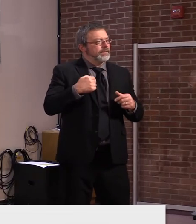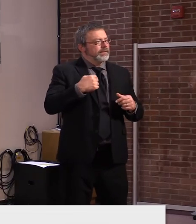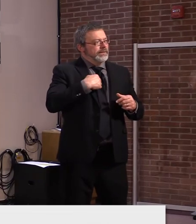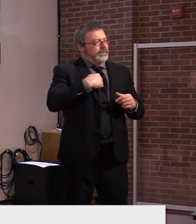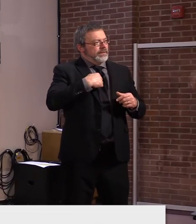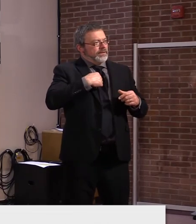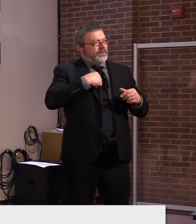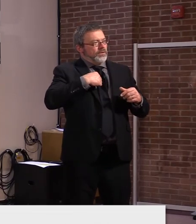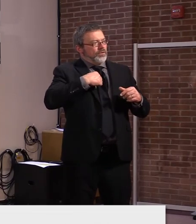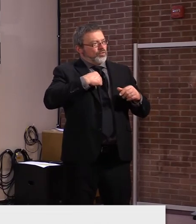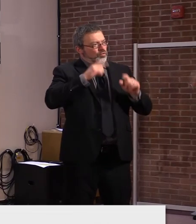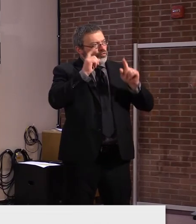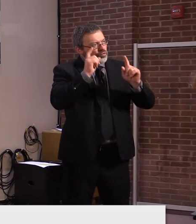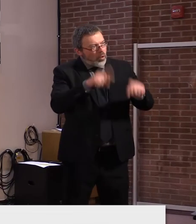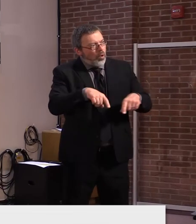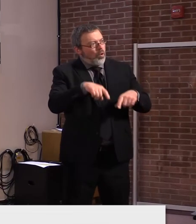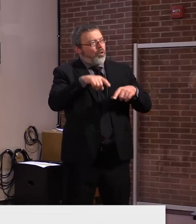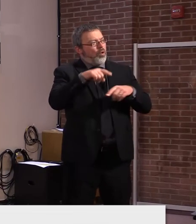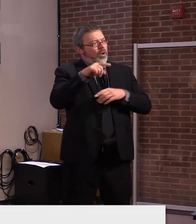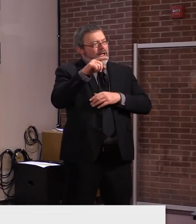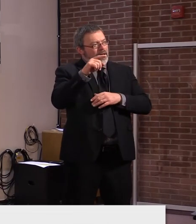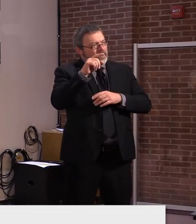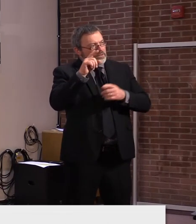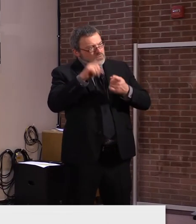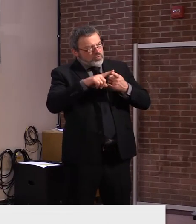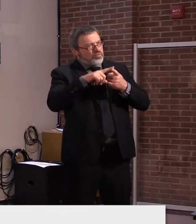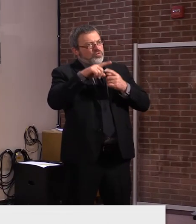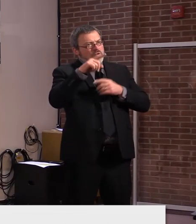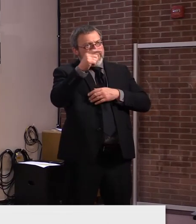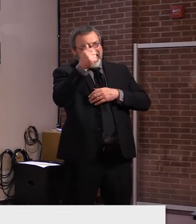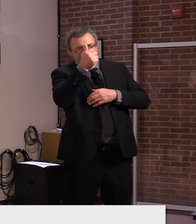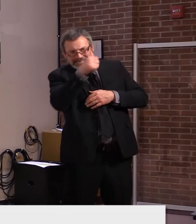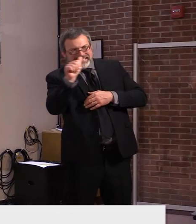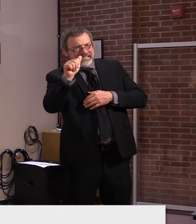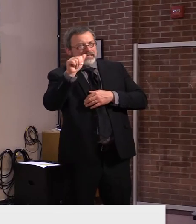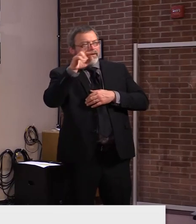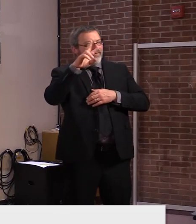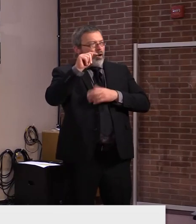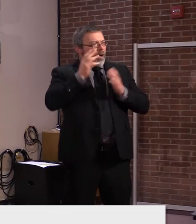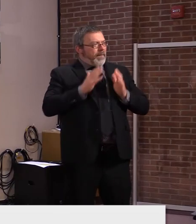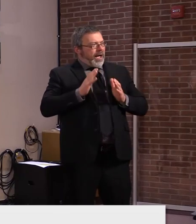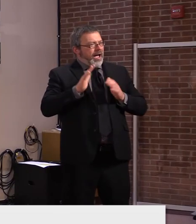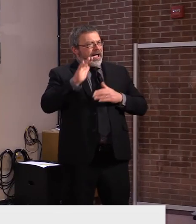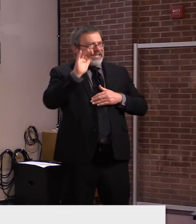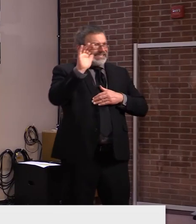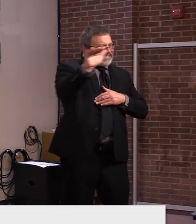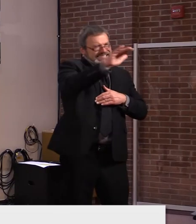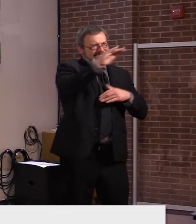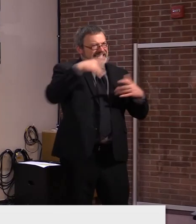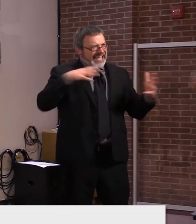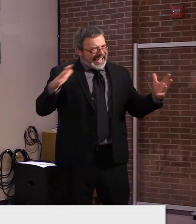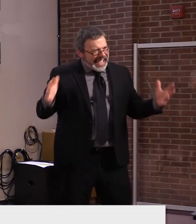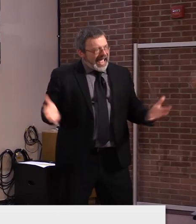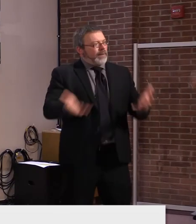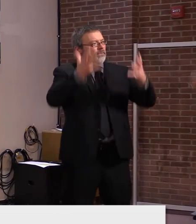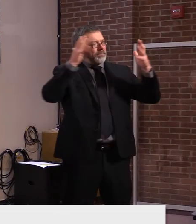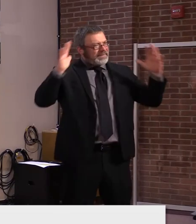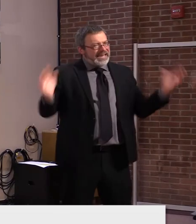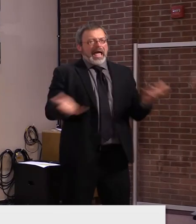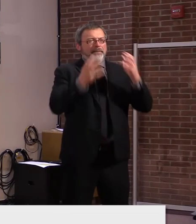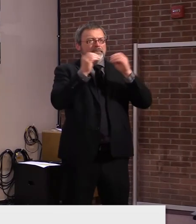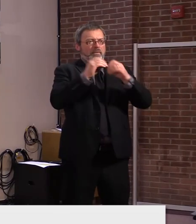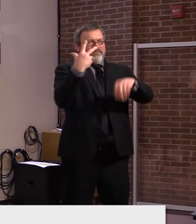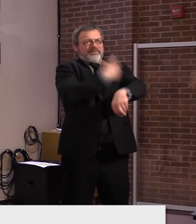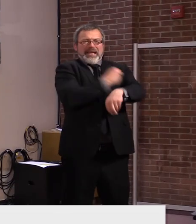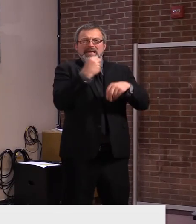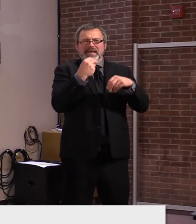that doesn't necessarily mean other states as we go forward. But let me also